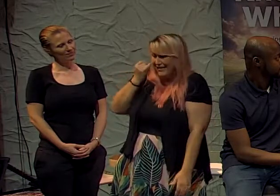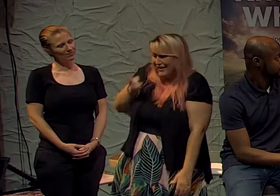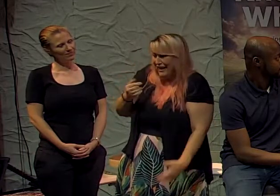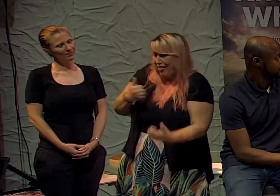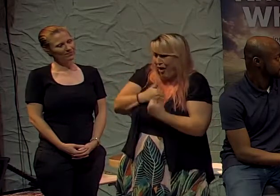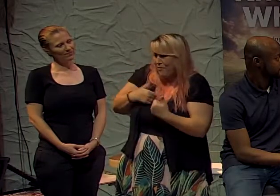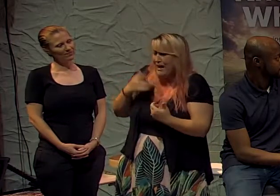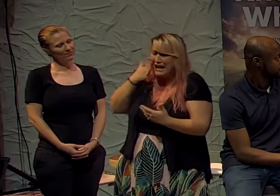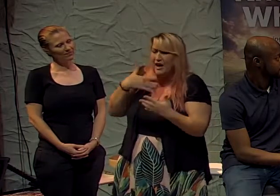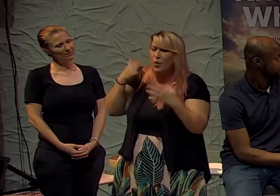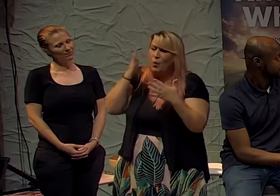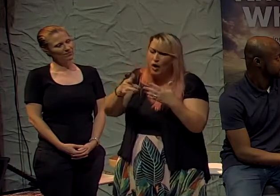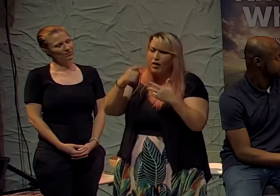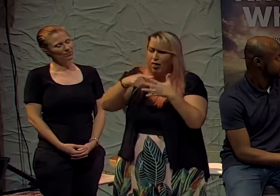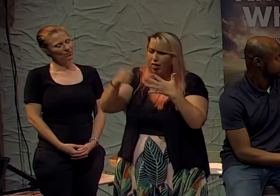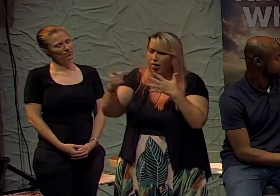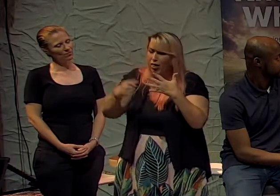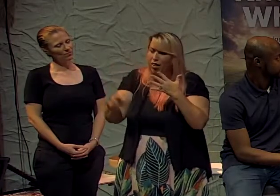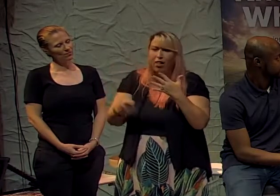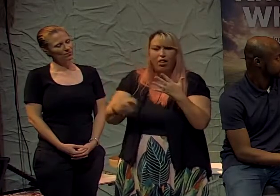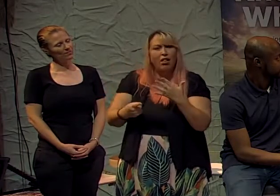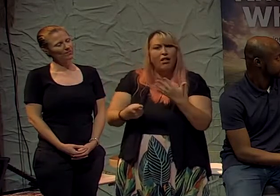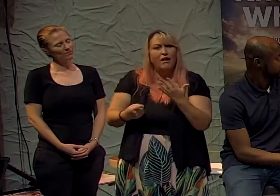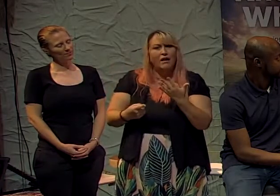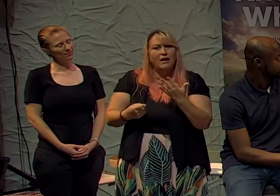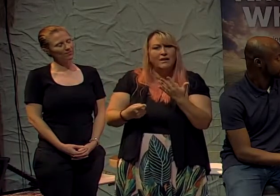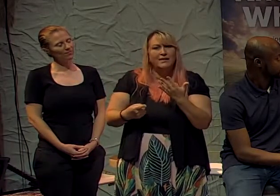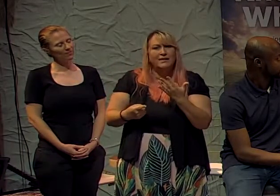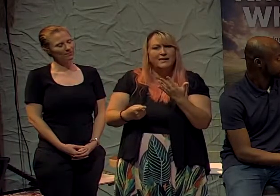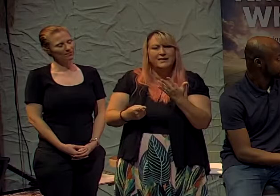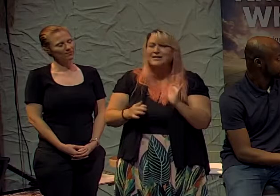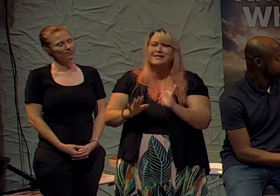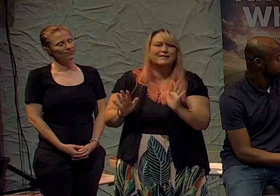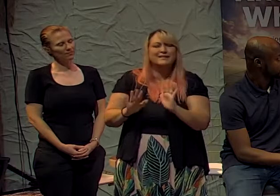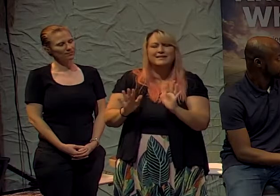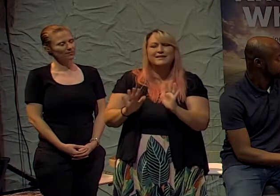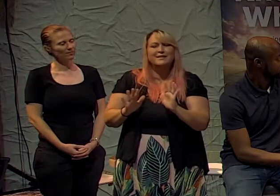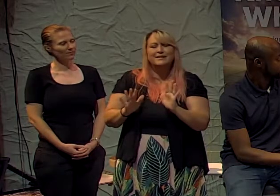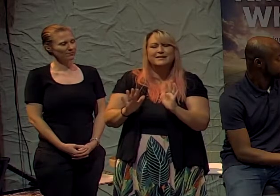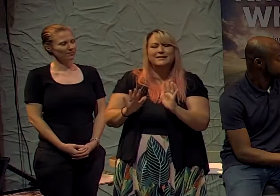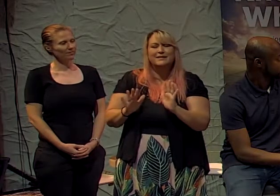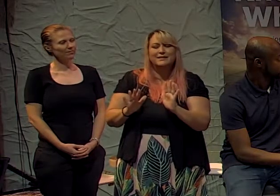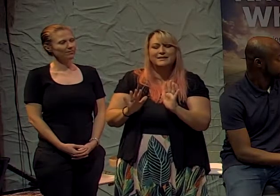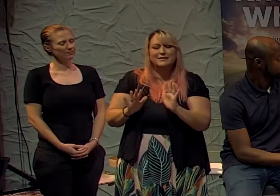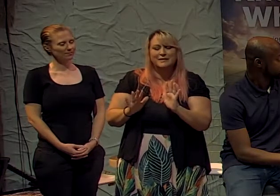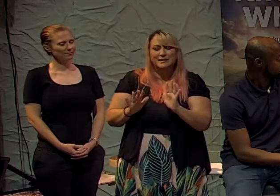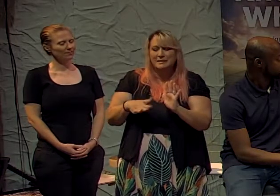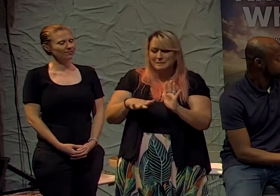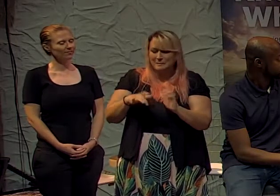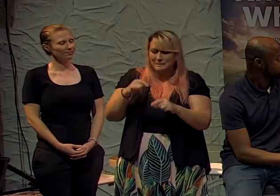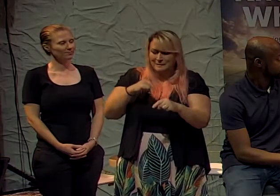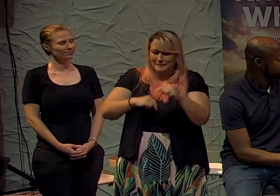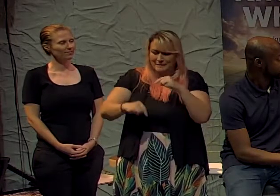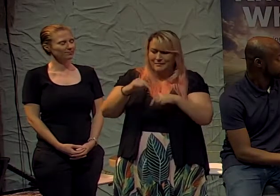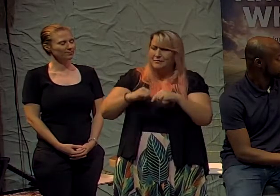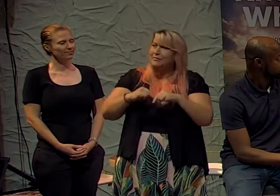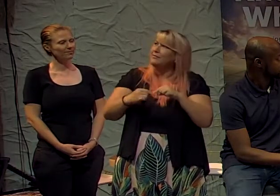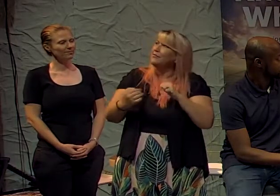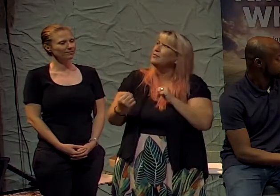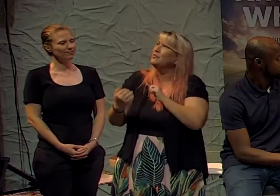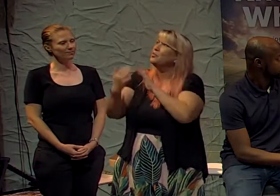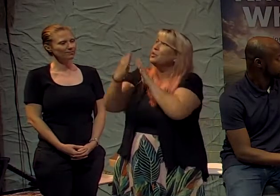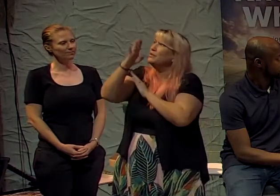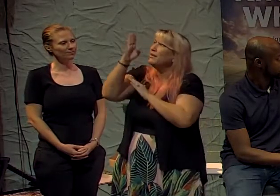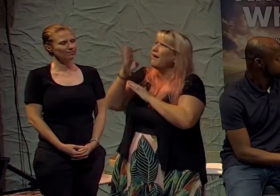would, kept playing in my mind, as opposed to, wait, like, I need to go to God. What does